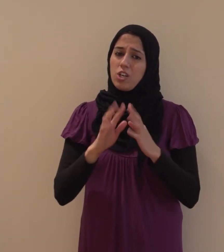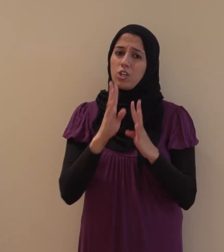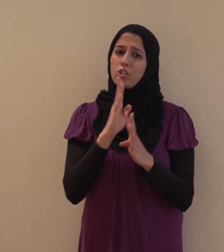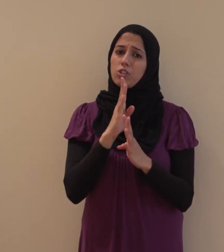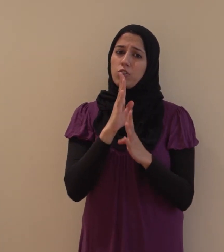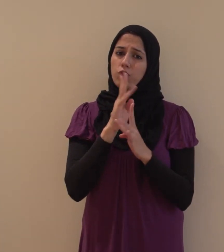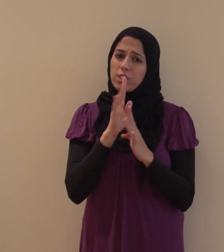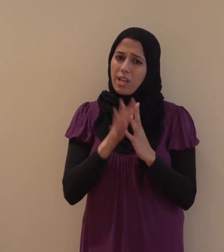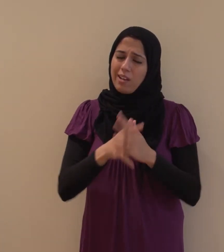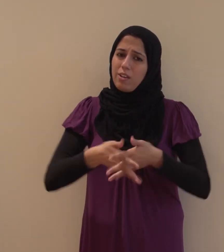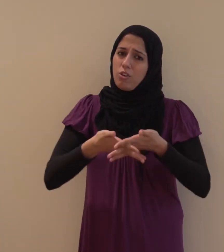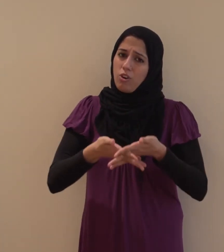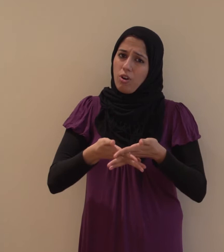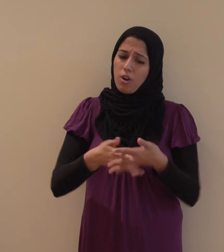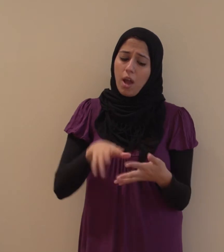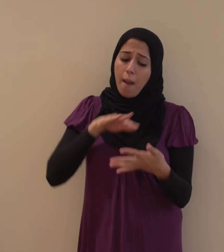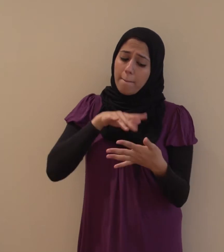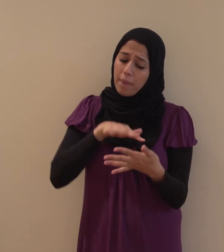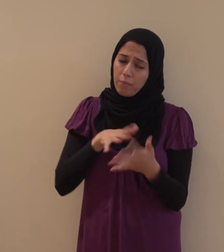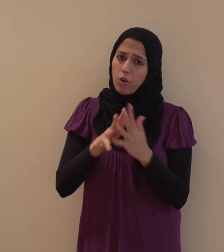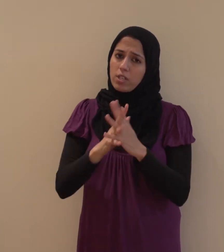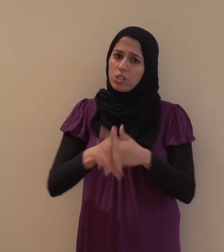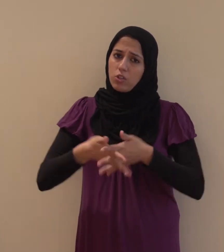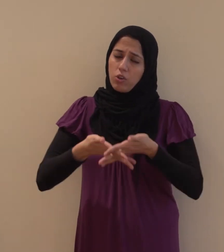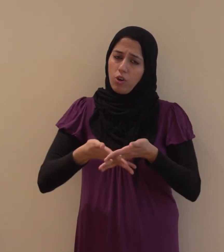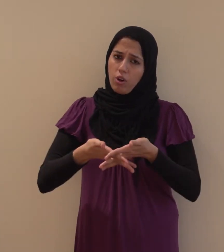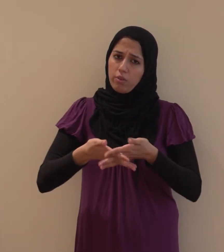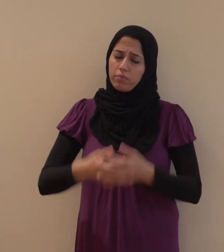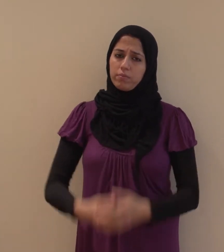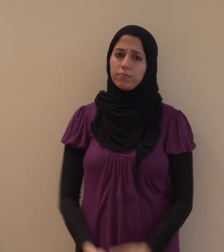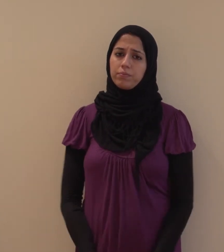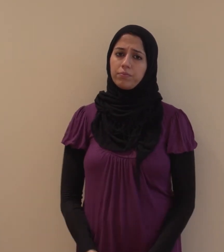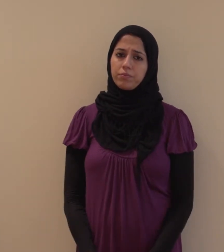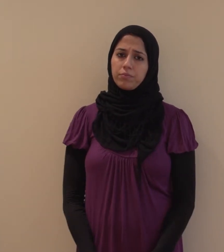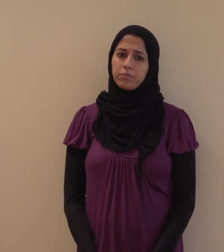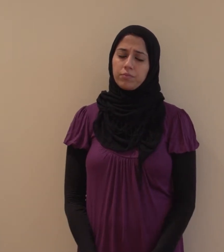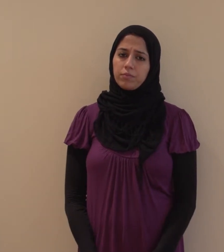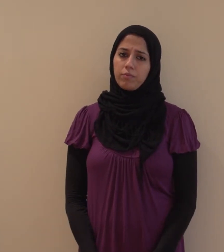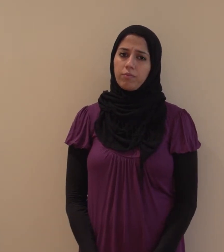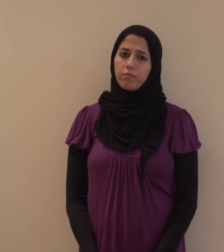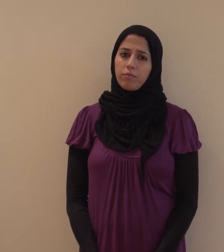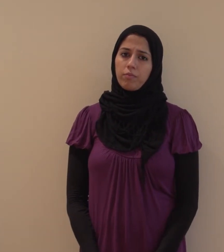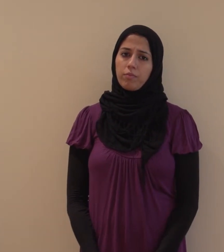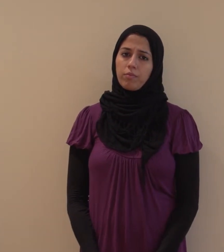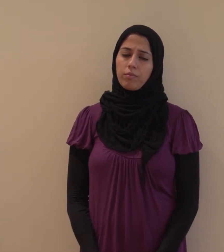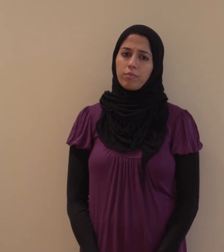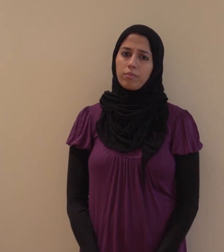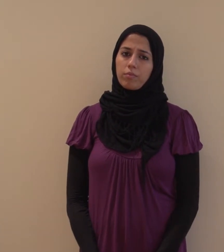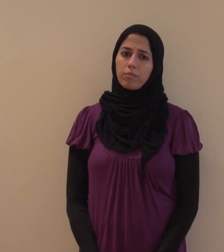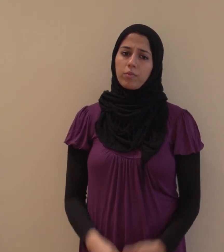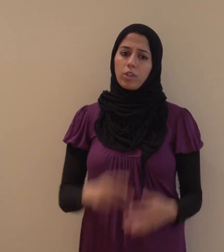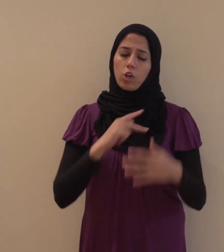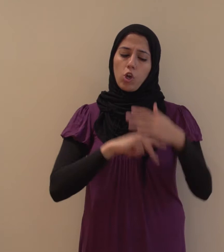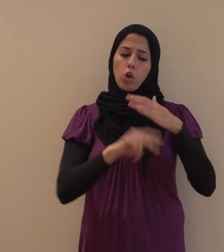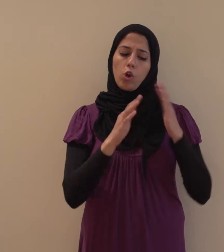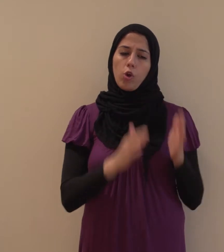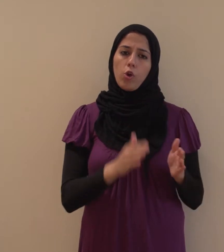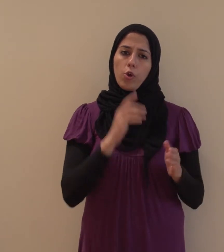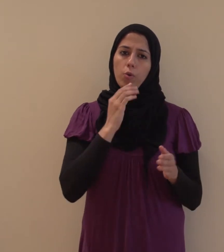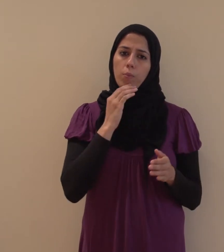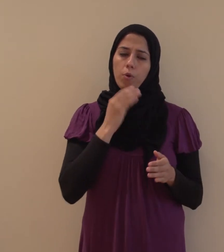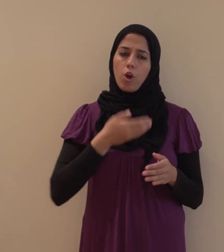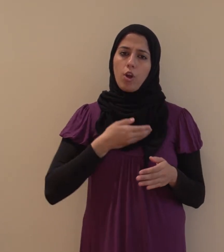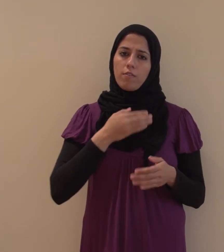memorization, reviewing, or whatever. Allah's Messenger sallallahu alaihi wasallam through his ahadith and sayings has encouraged